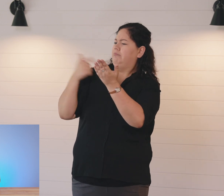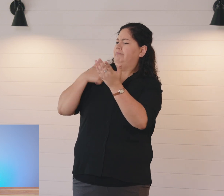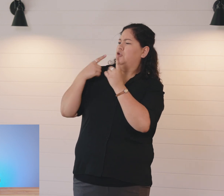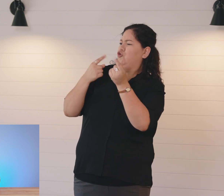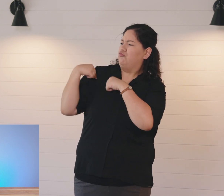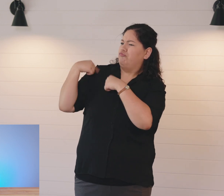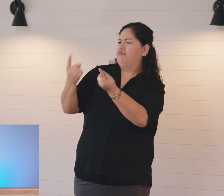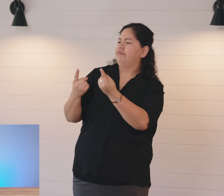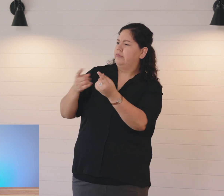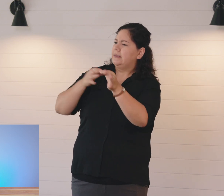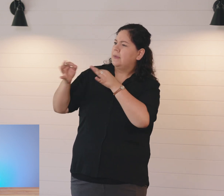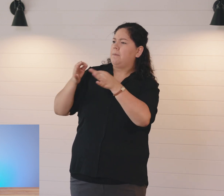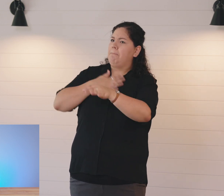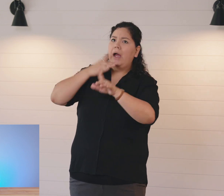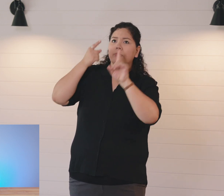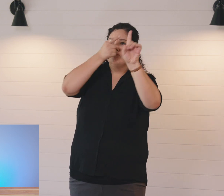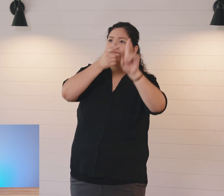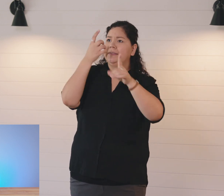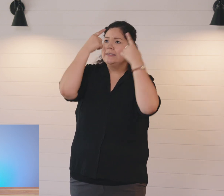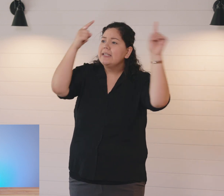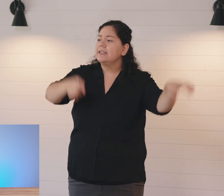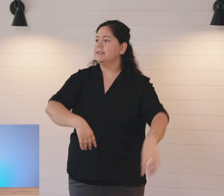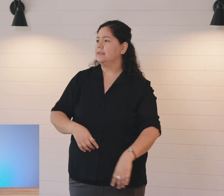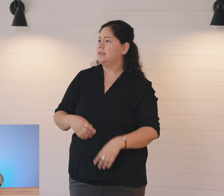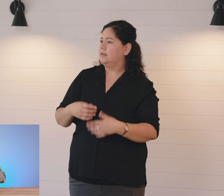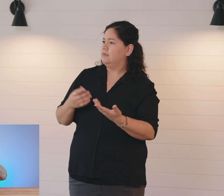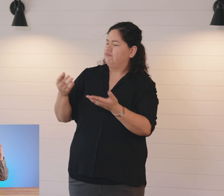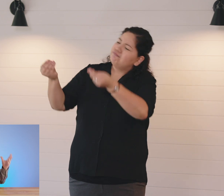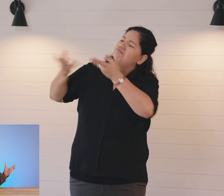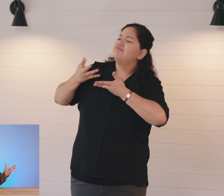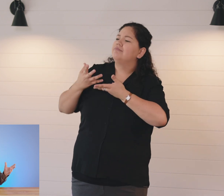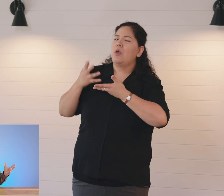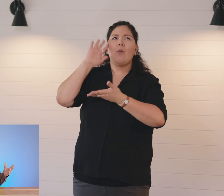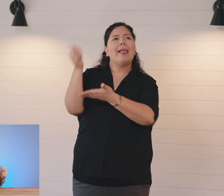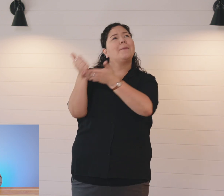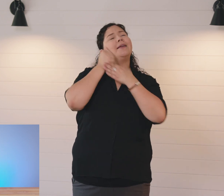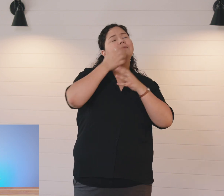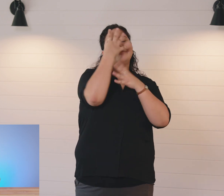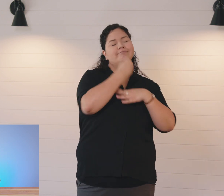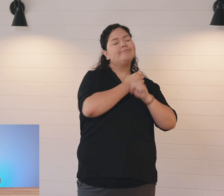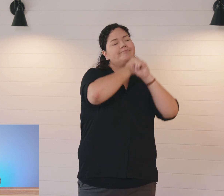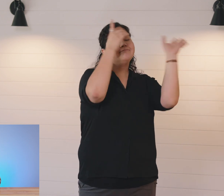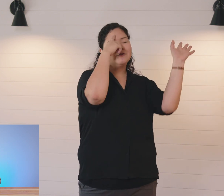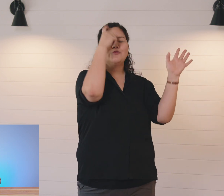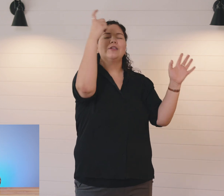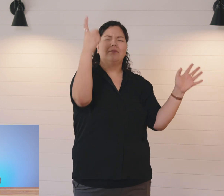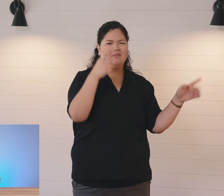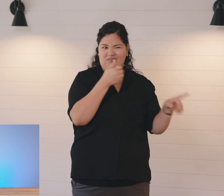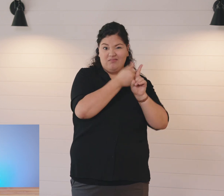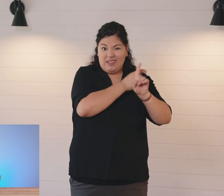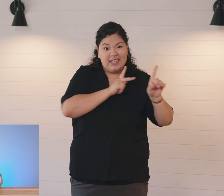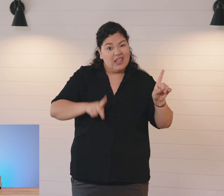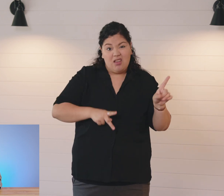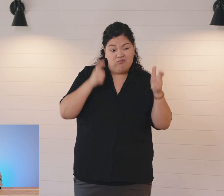because it tells all the victories that Xerxes has done, and perhaps that will lead to grand dreams for him. This guy is really full of himself. He's already